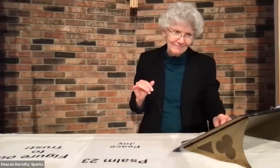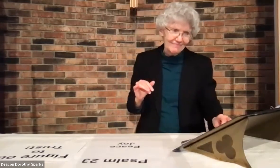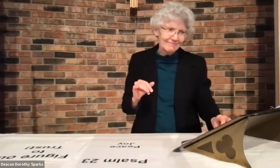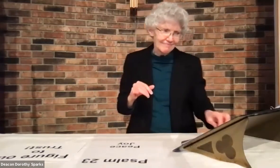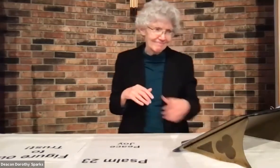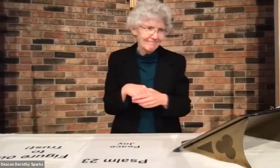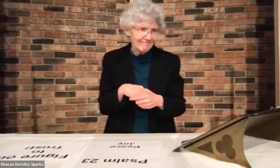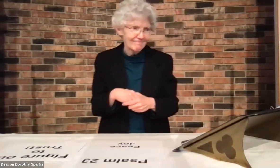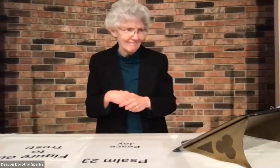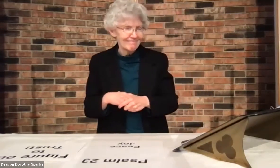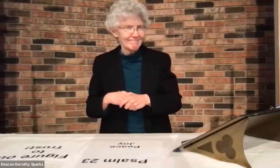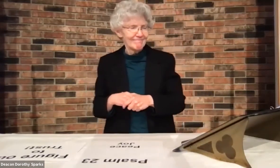imagine 85%?